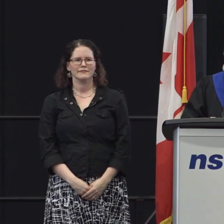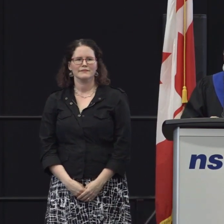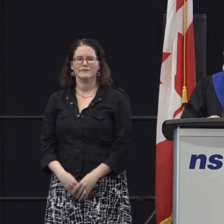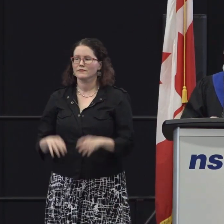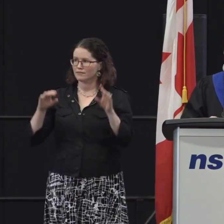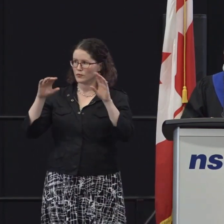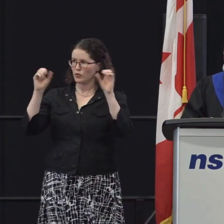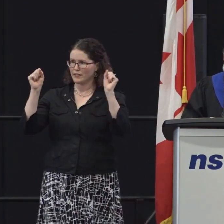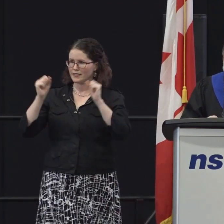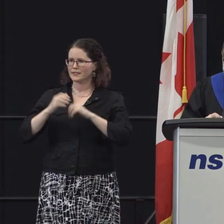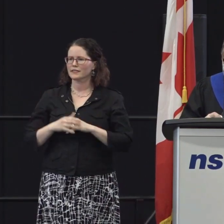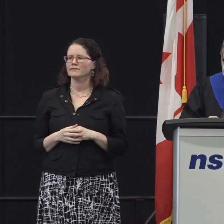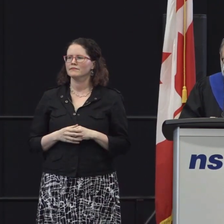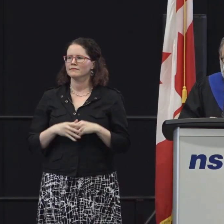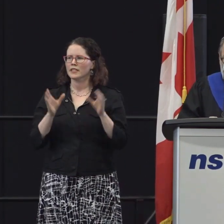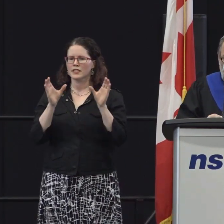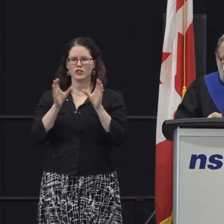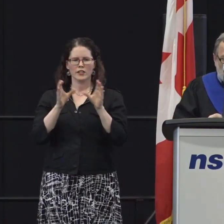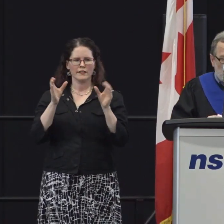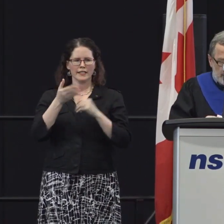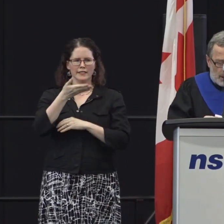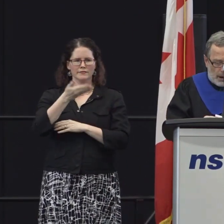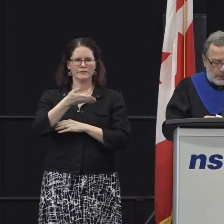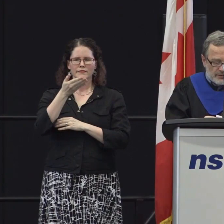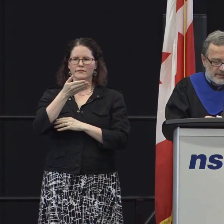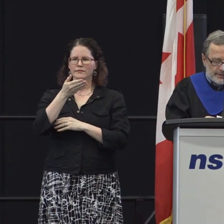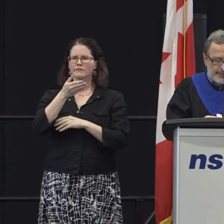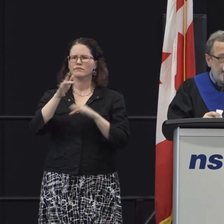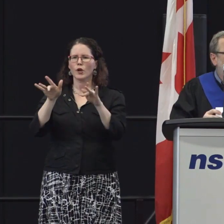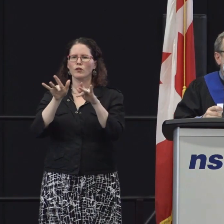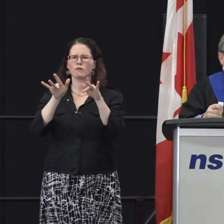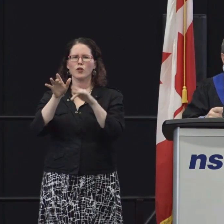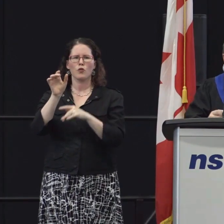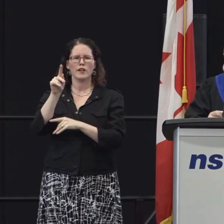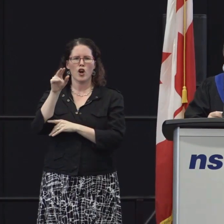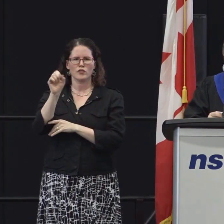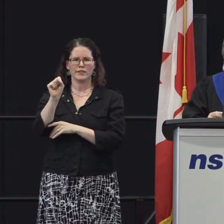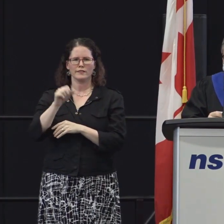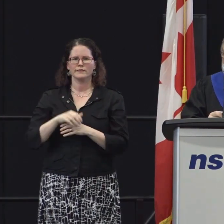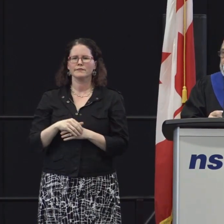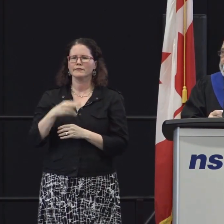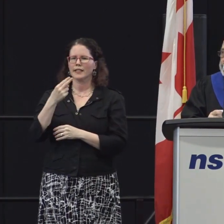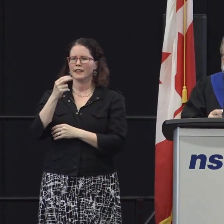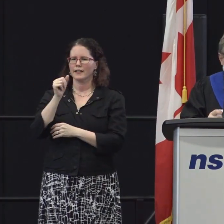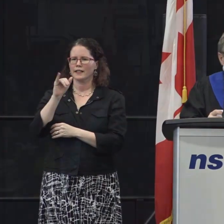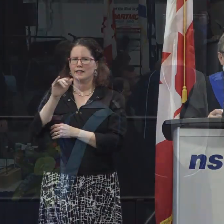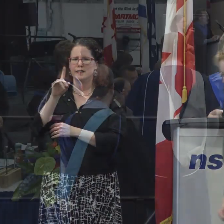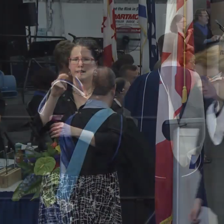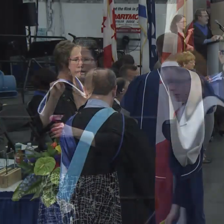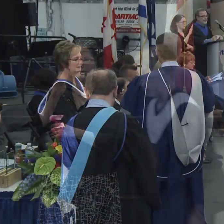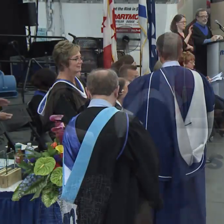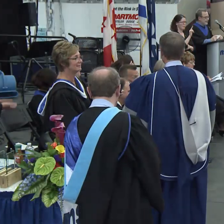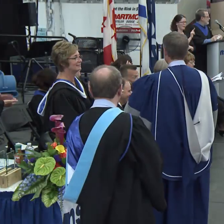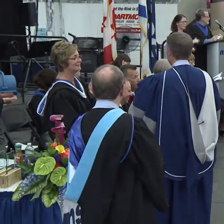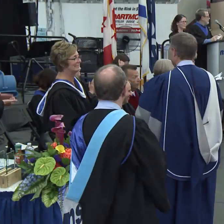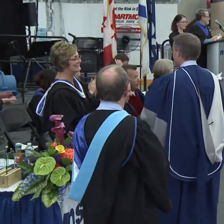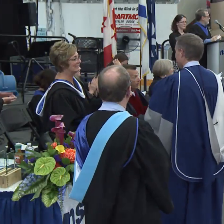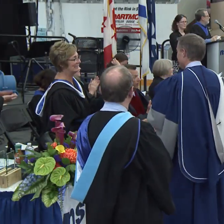Mr. President, for the certificate in recording arts, Hayden Bell.